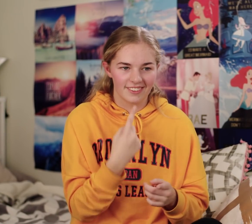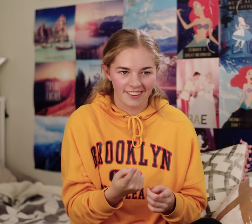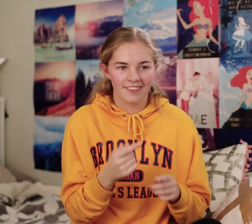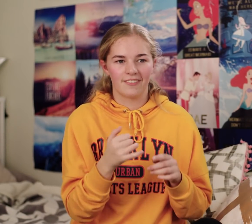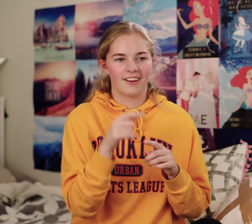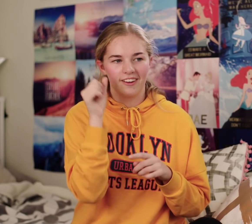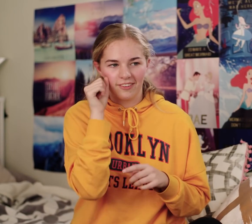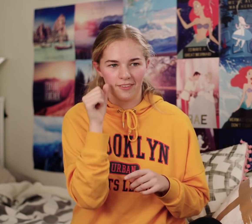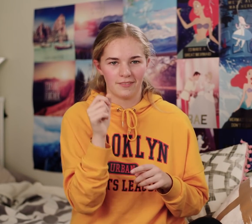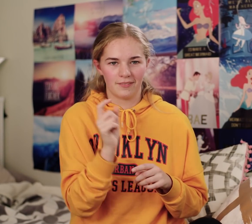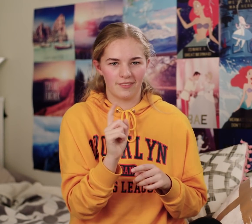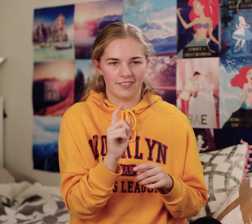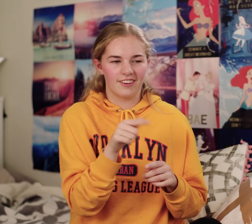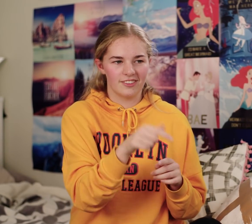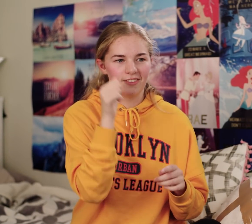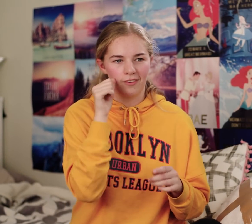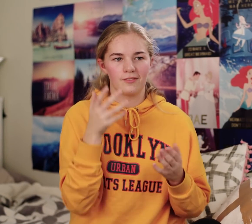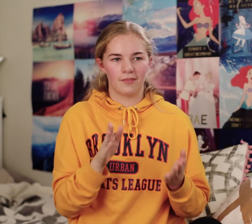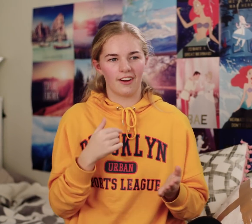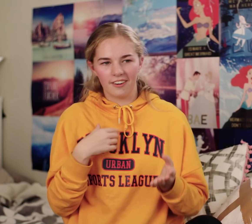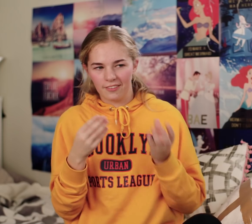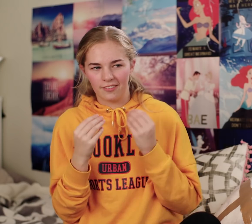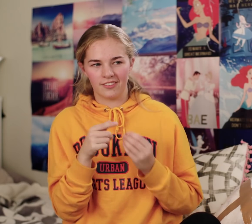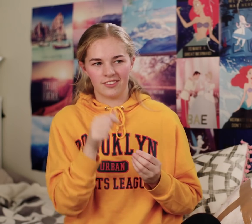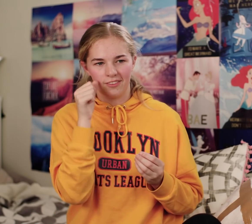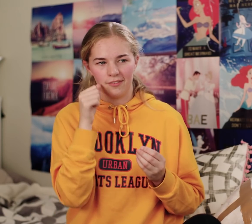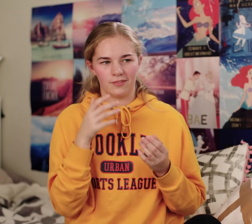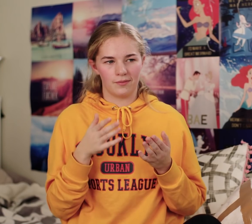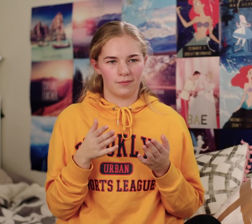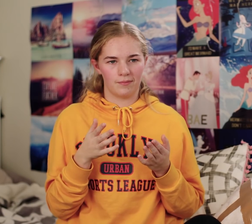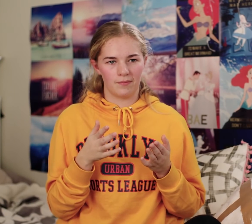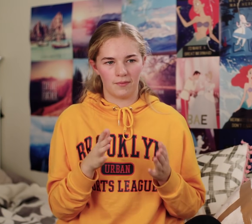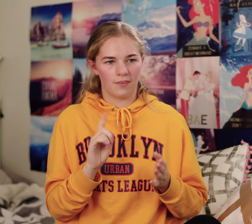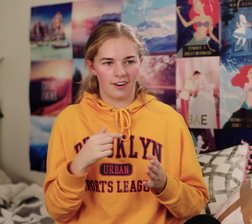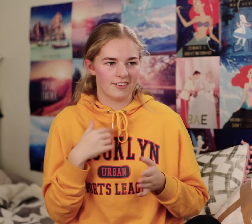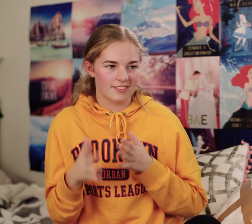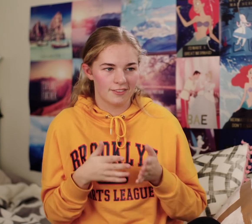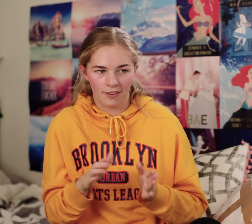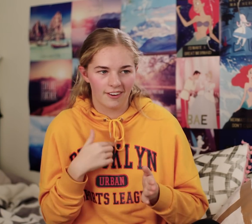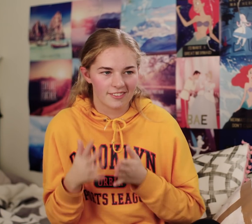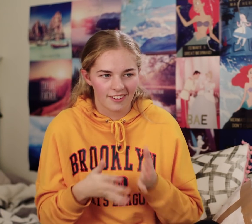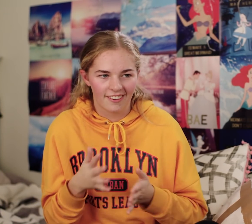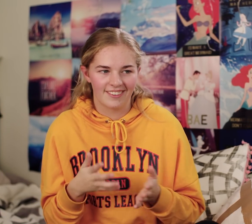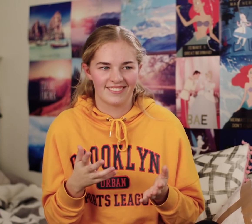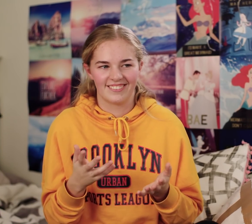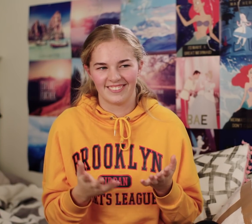will say. And I know that she knows my signing. So, I really trust what she's